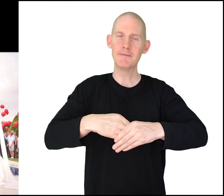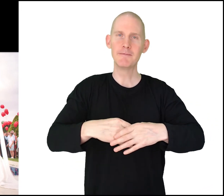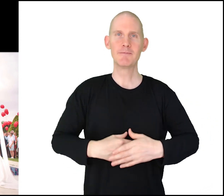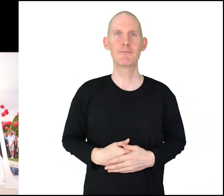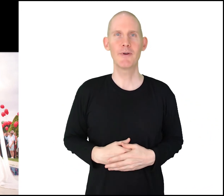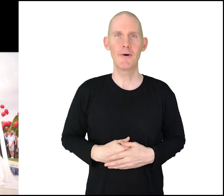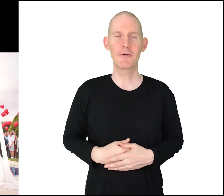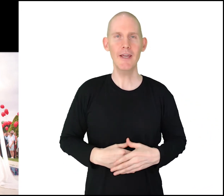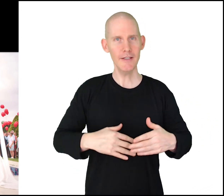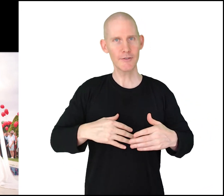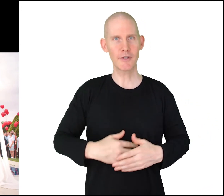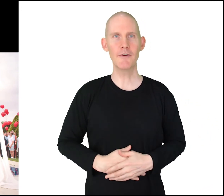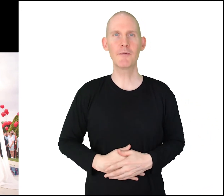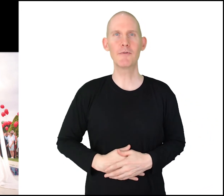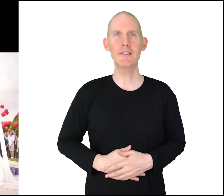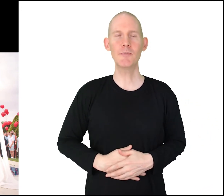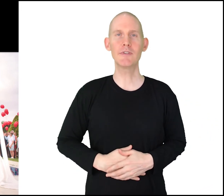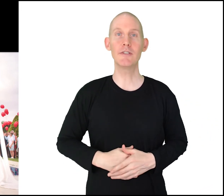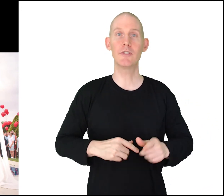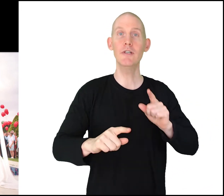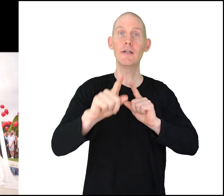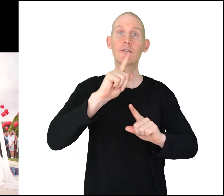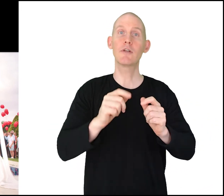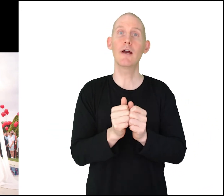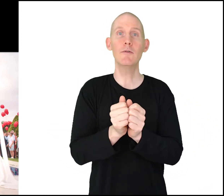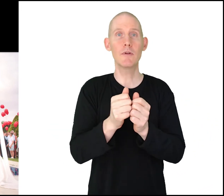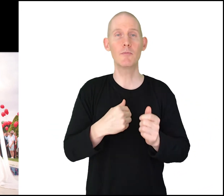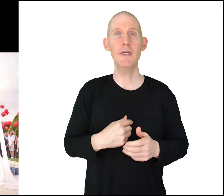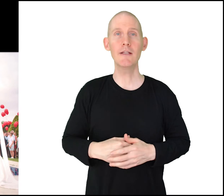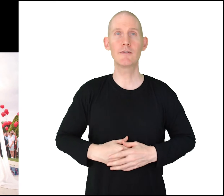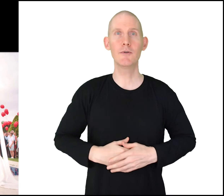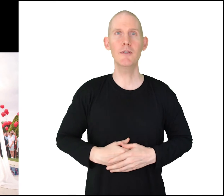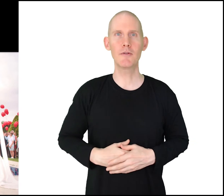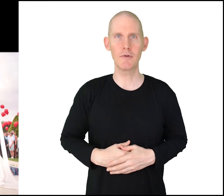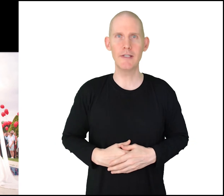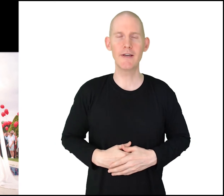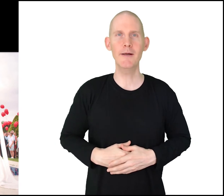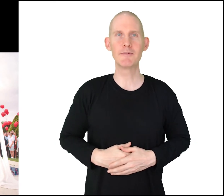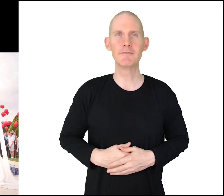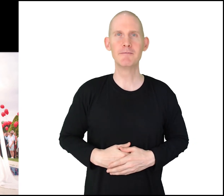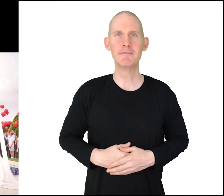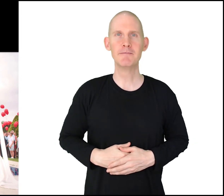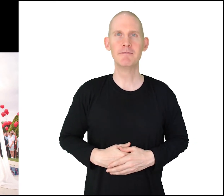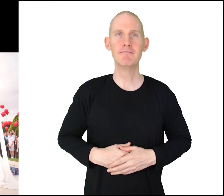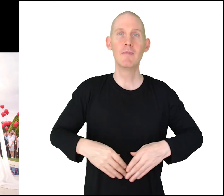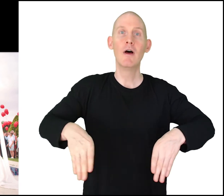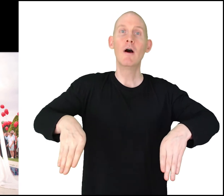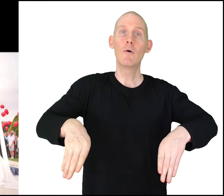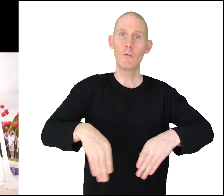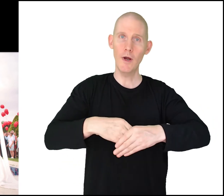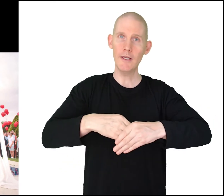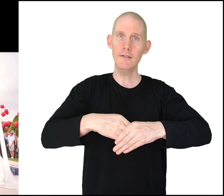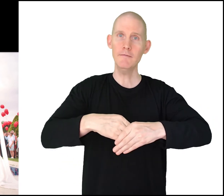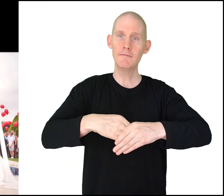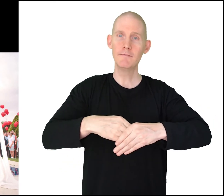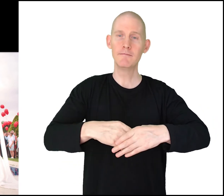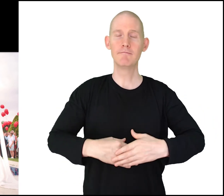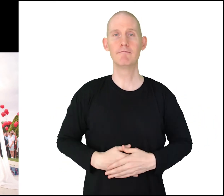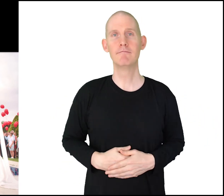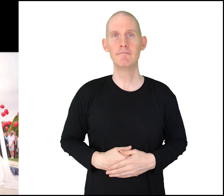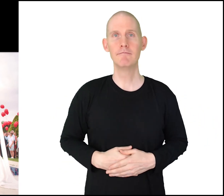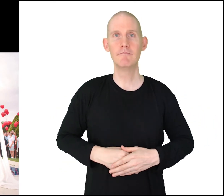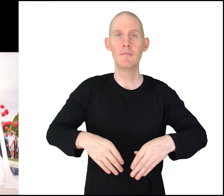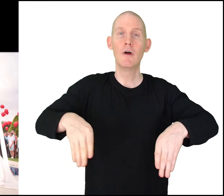Wedding. Okay, starting from the rest position, sign with me. Let's do it 3 times. Wedding.